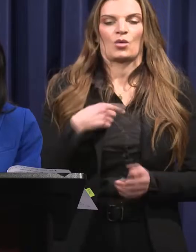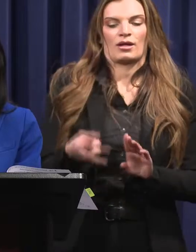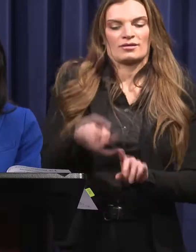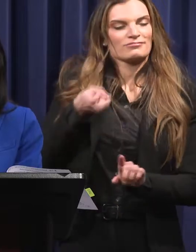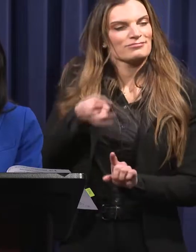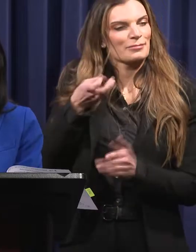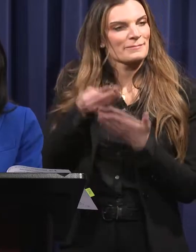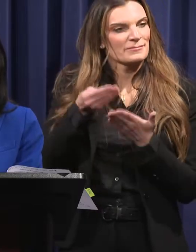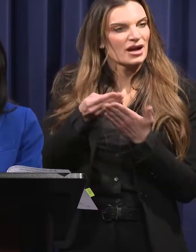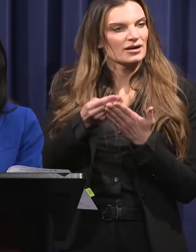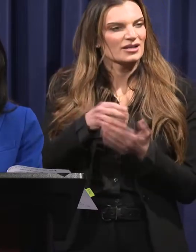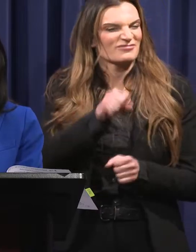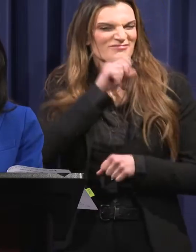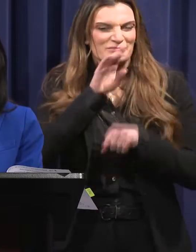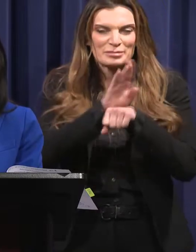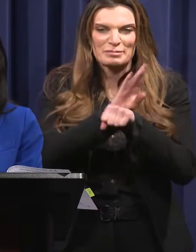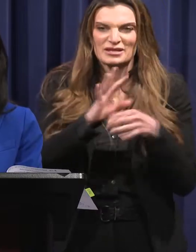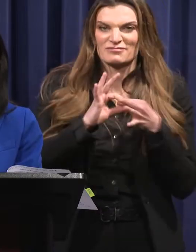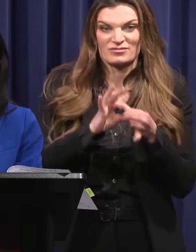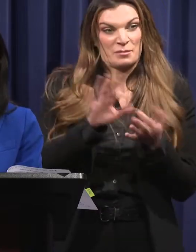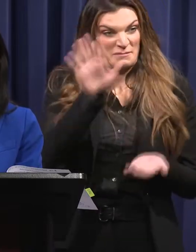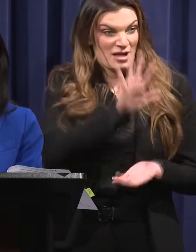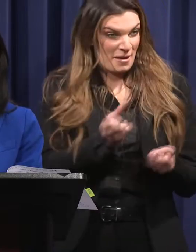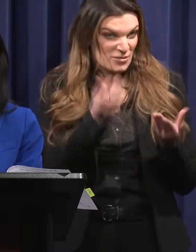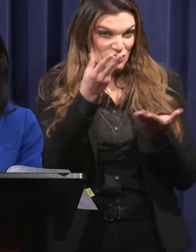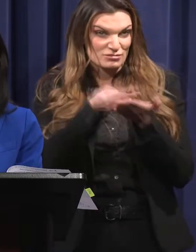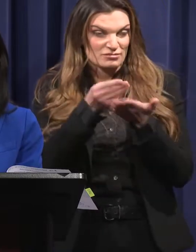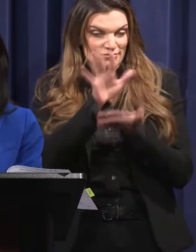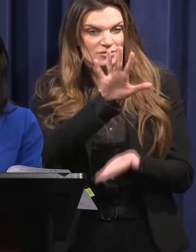wrongfully obtained a sum of at least